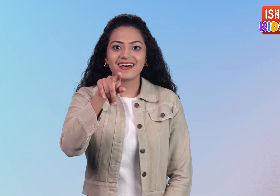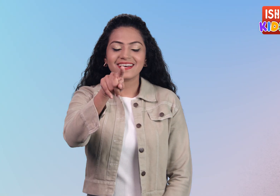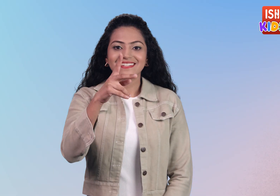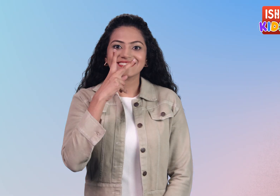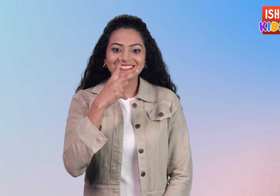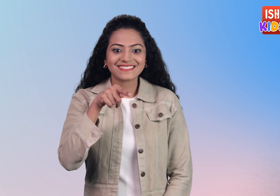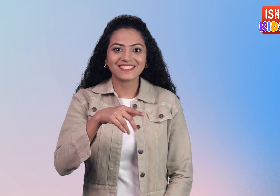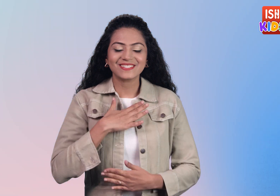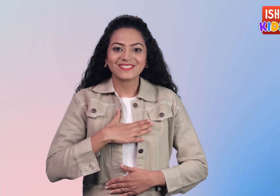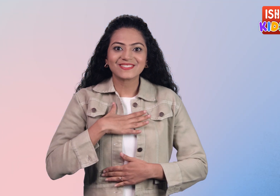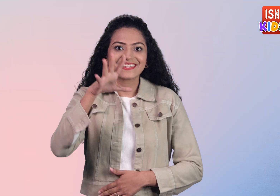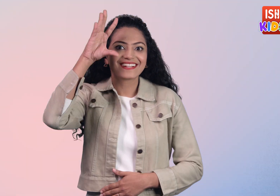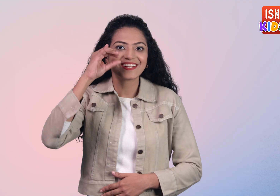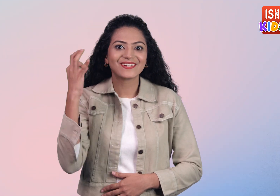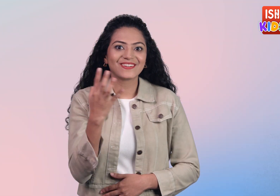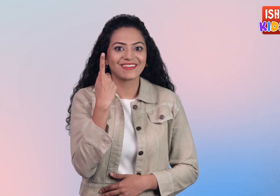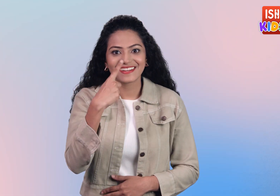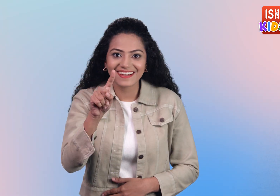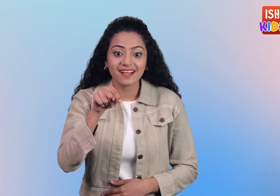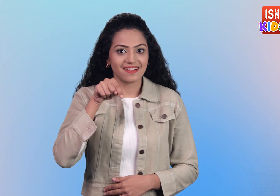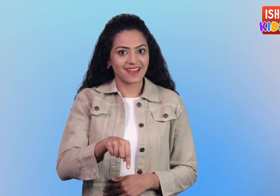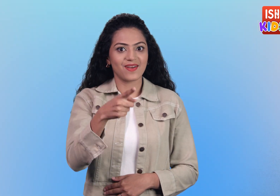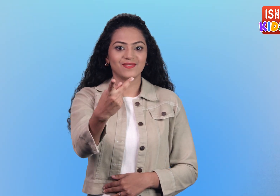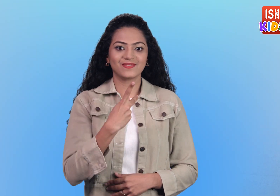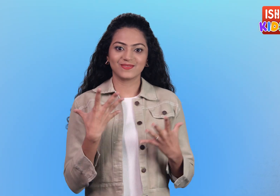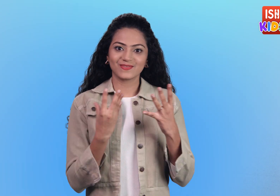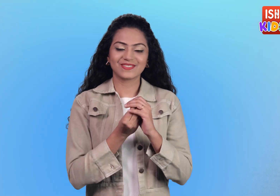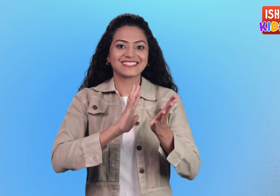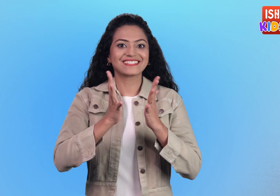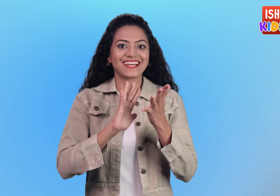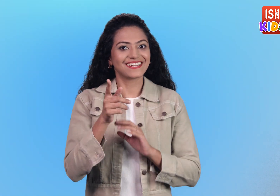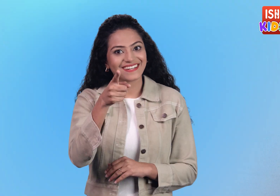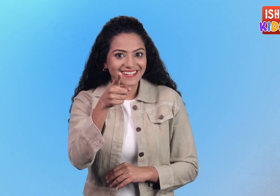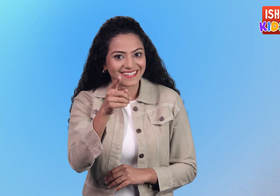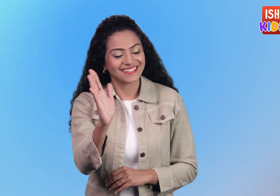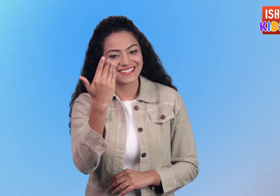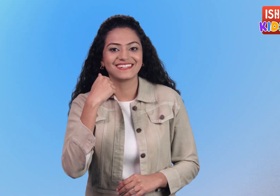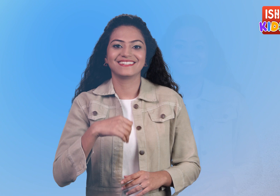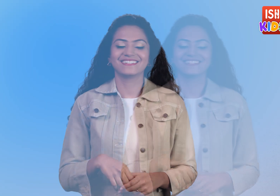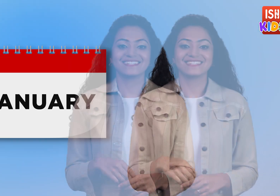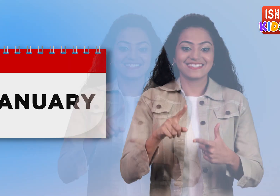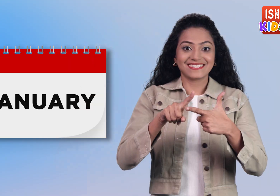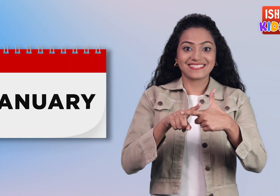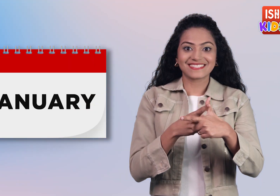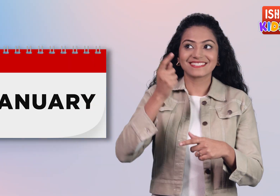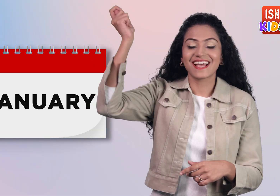Wasn't it fun to learn something new? Now come on, let's sign together. Come on.